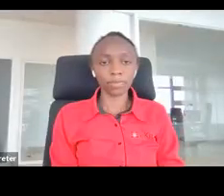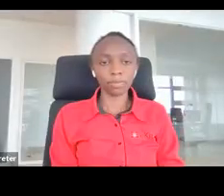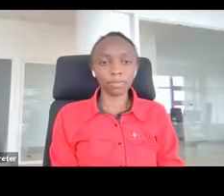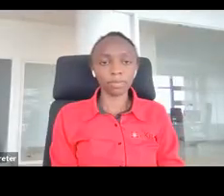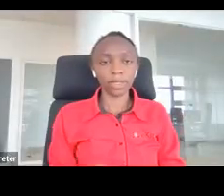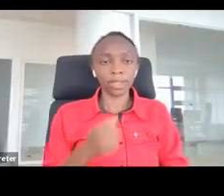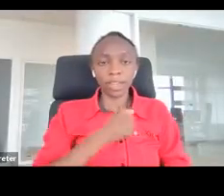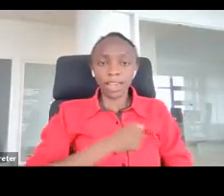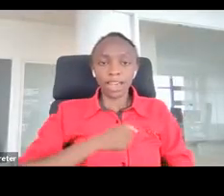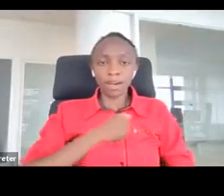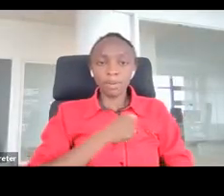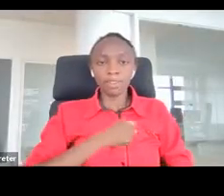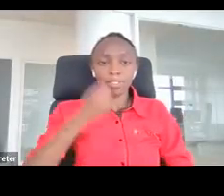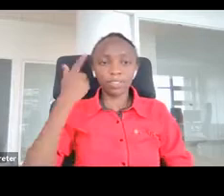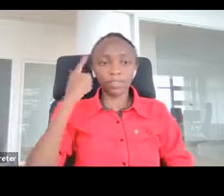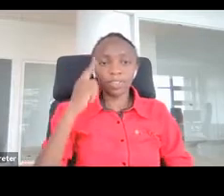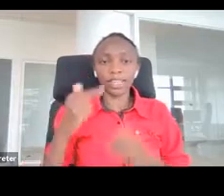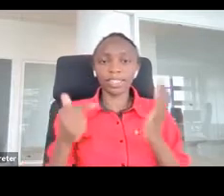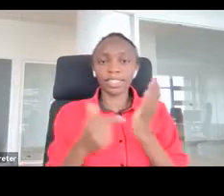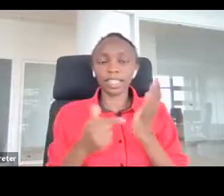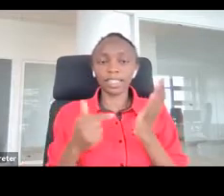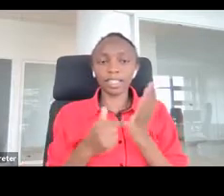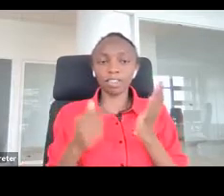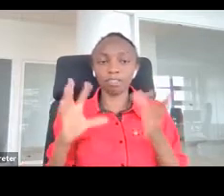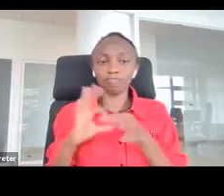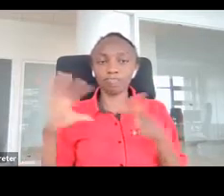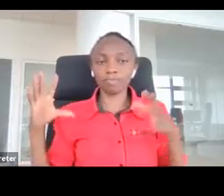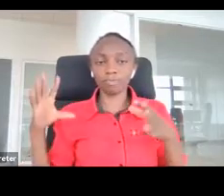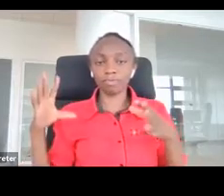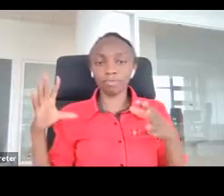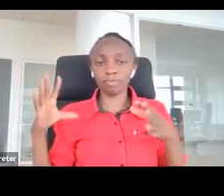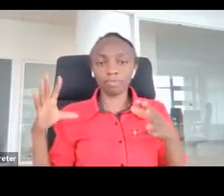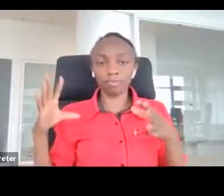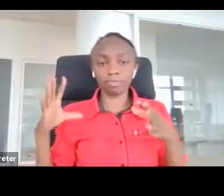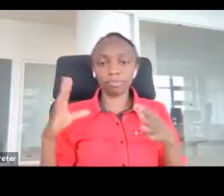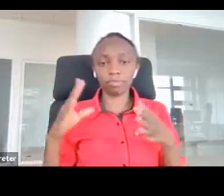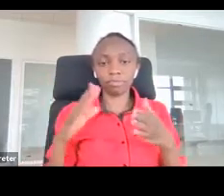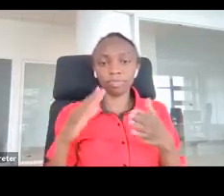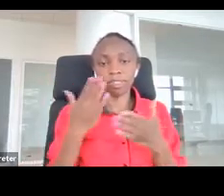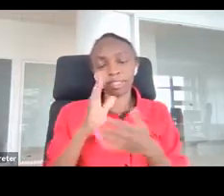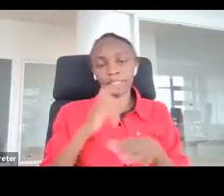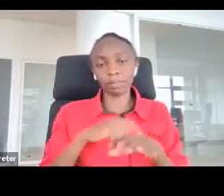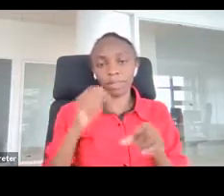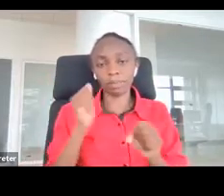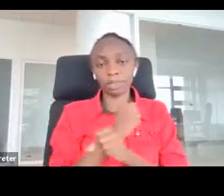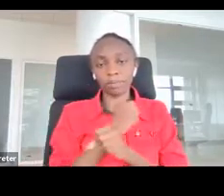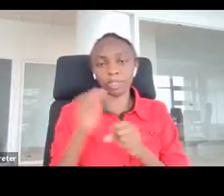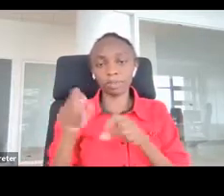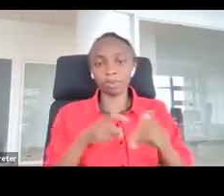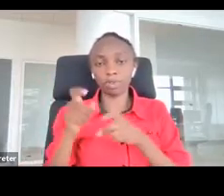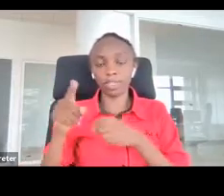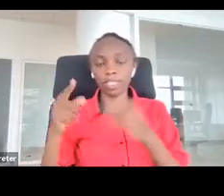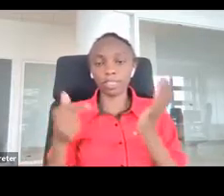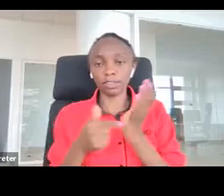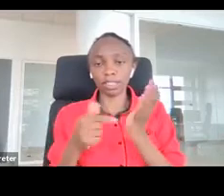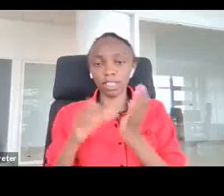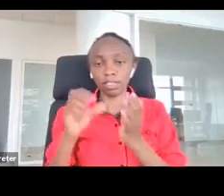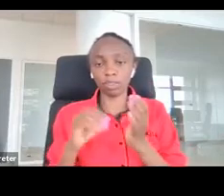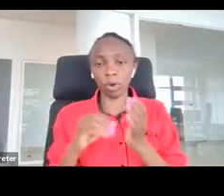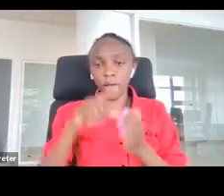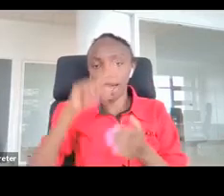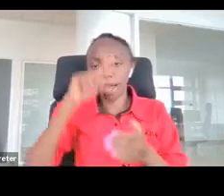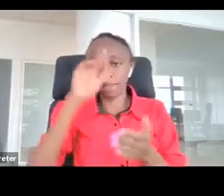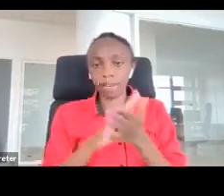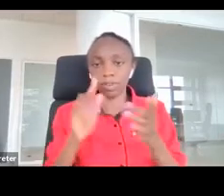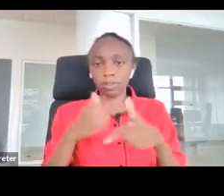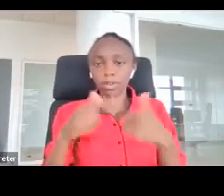hiccup. Indeed, sometimes you cannot control this technology hitches, but it is well. I believe you're moving on well and you're all